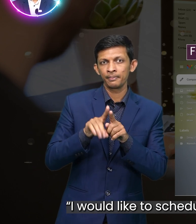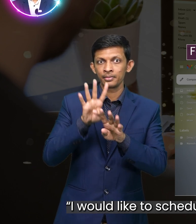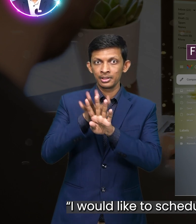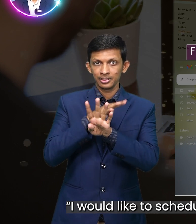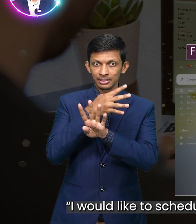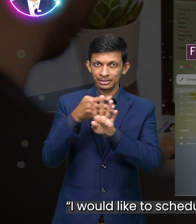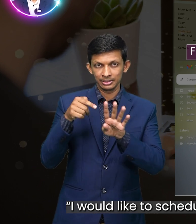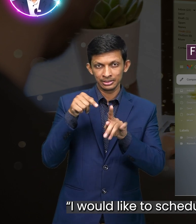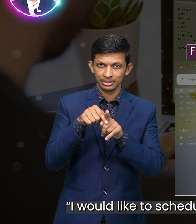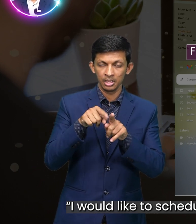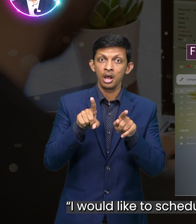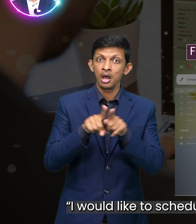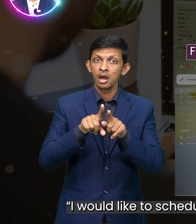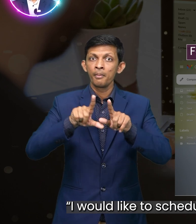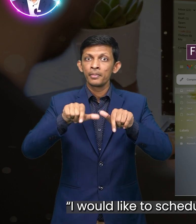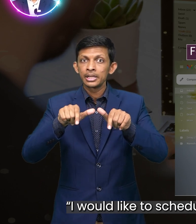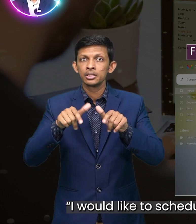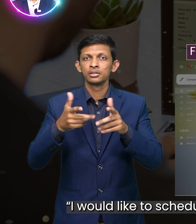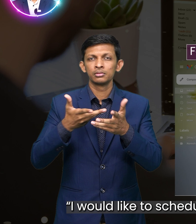project.